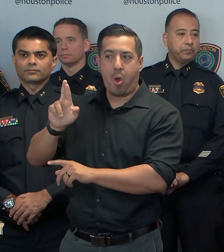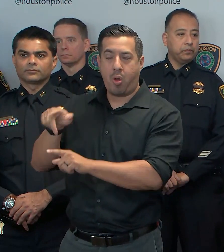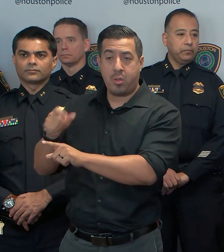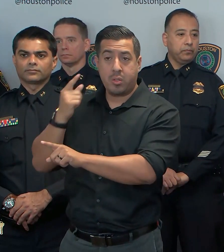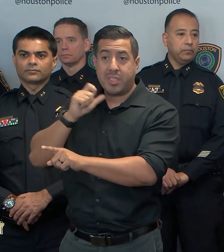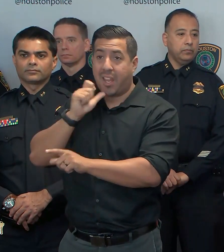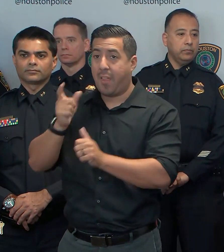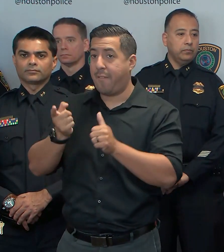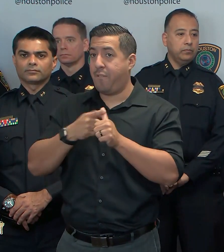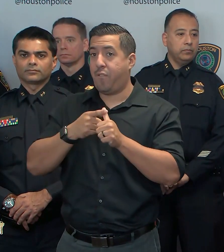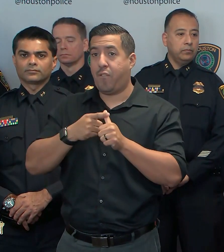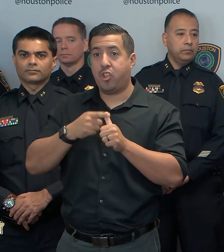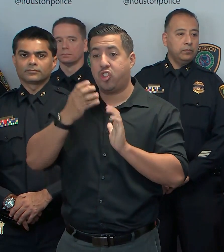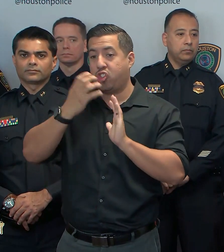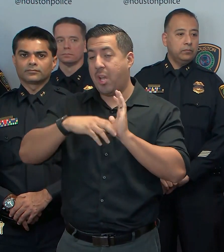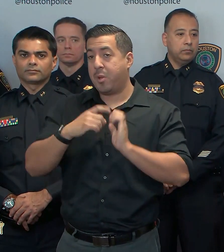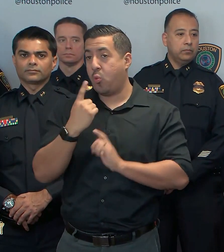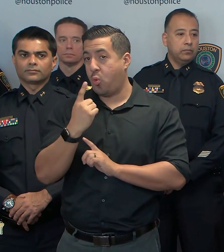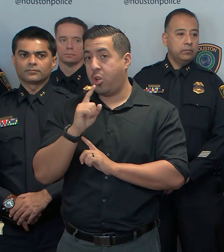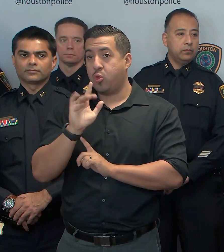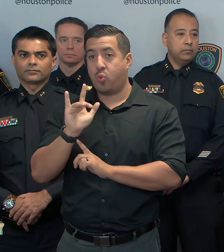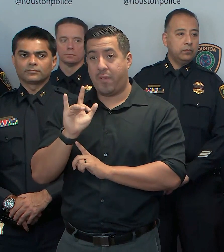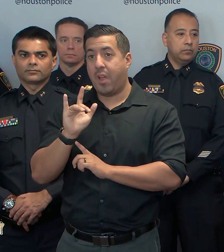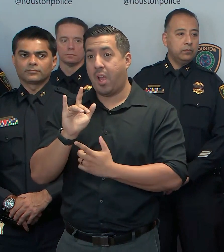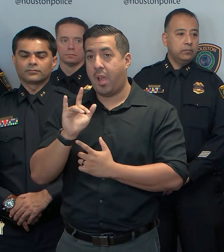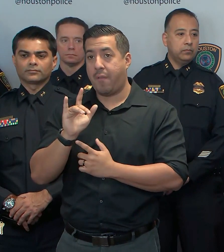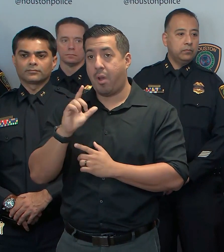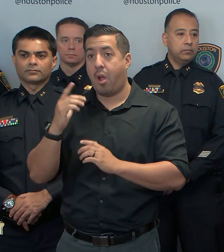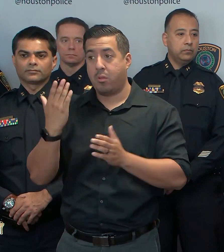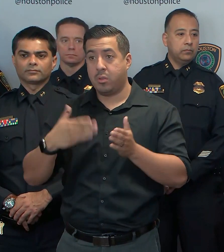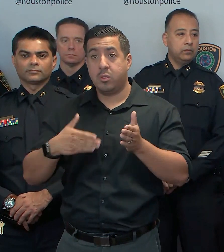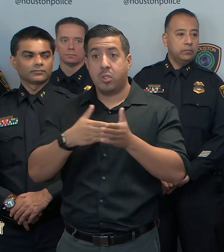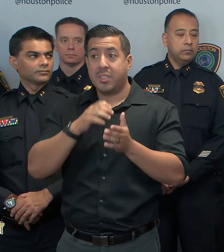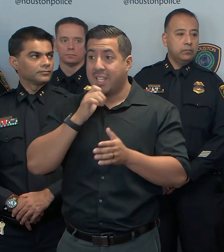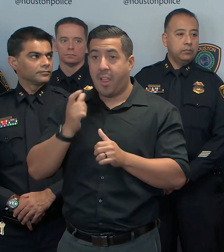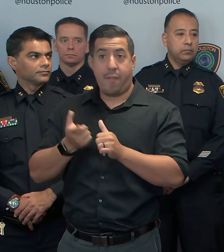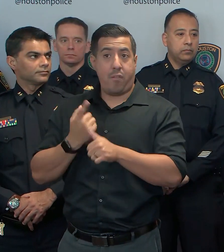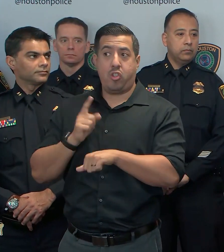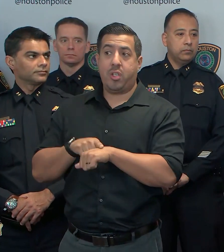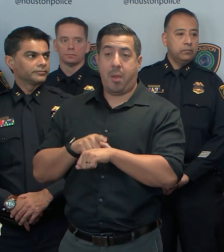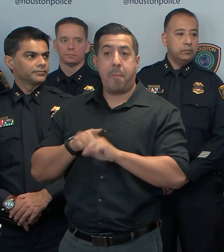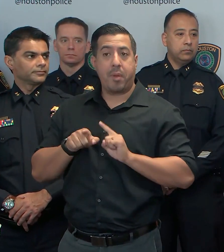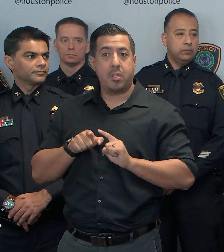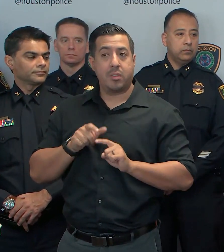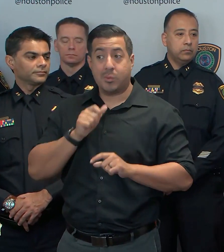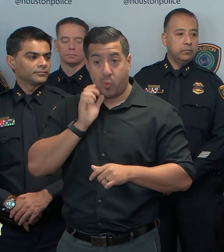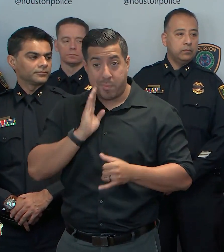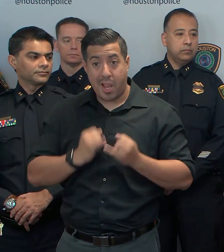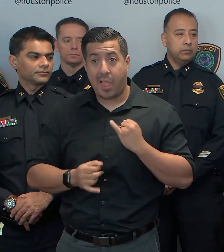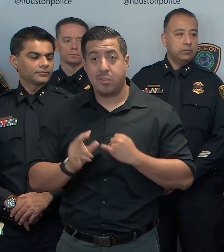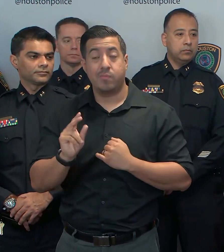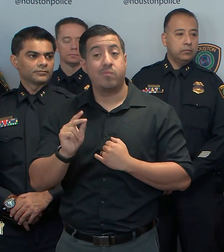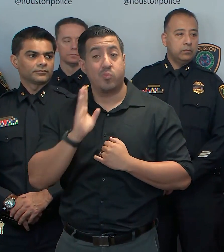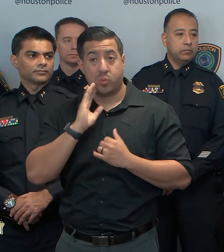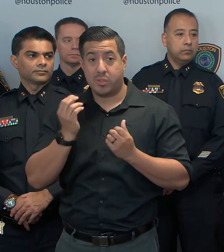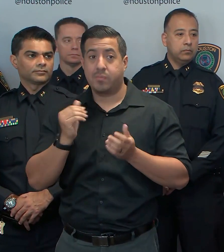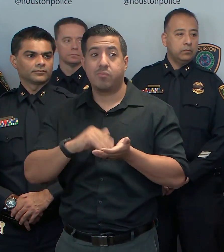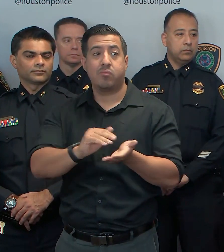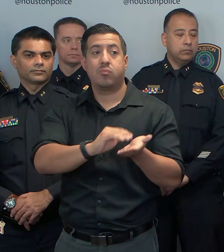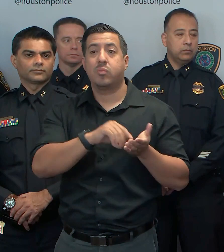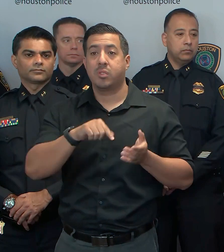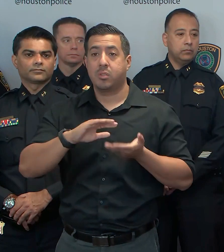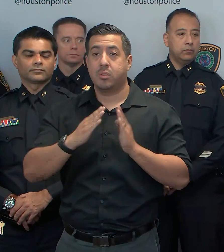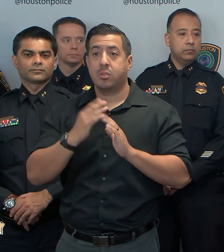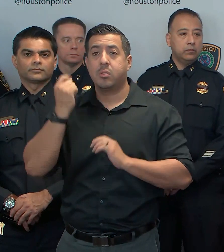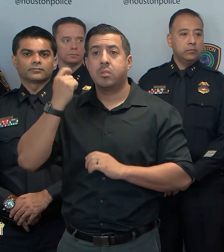Chapter 125 lawsuit that was filed, and I know it will not be the last. But these are examples of how the city is